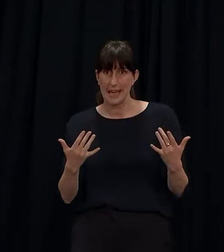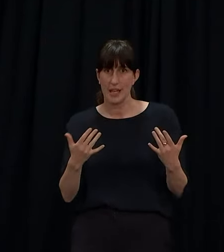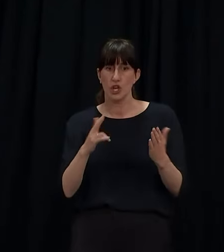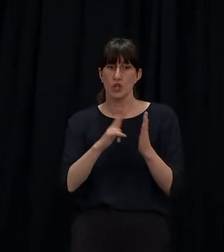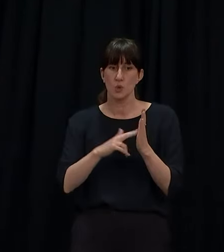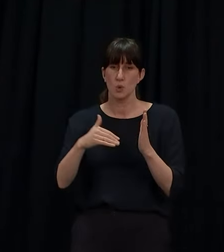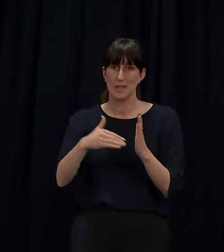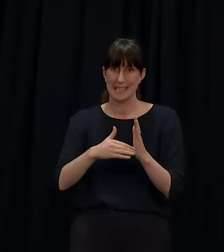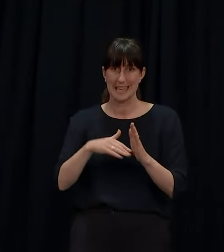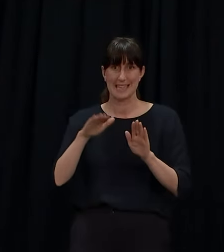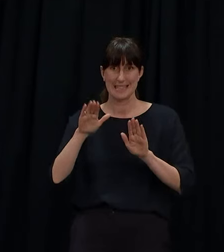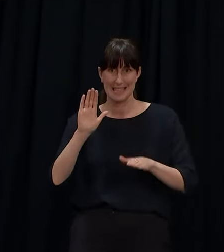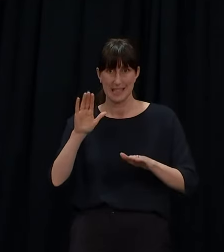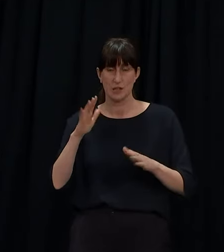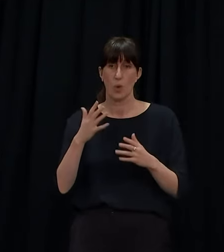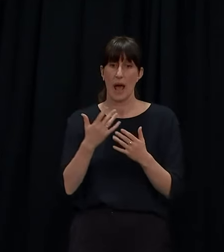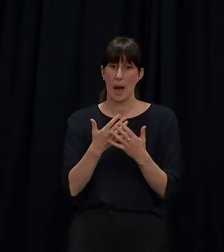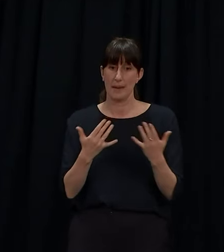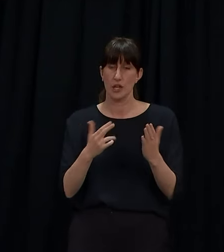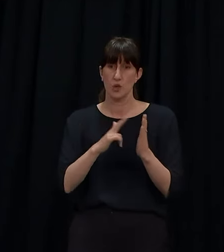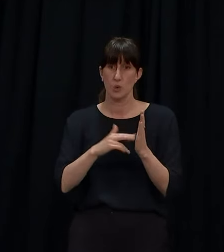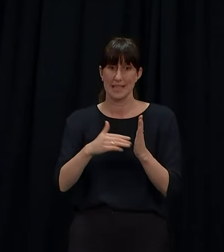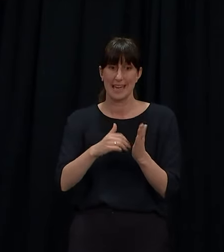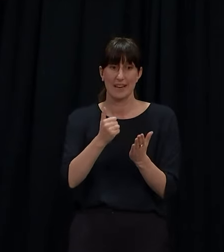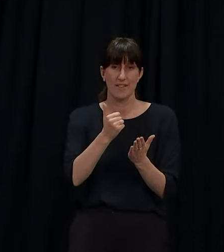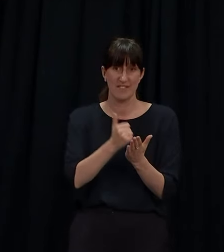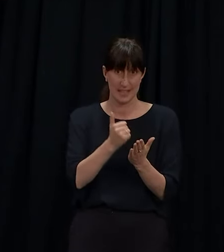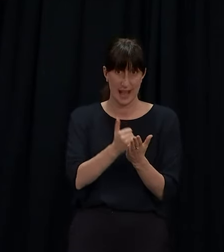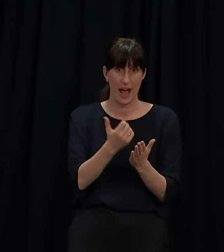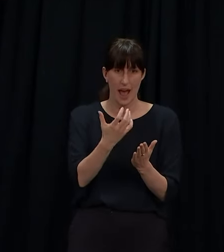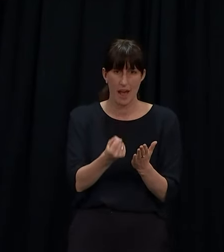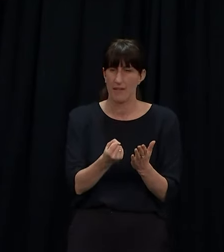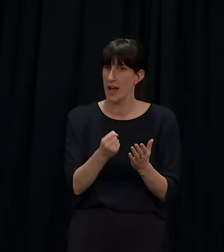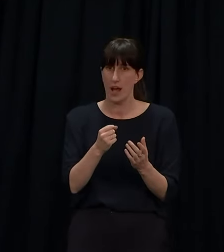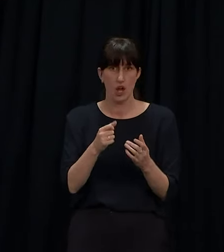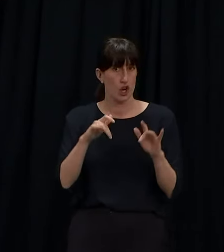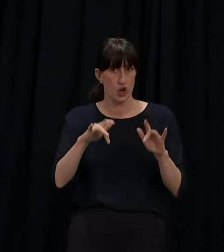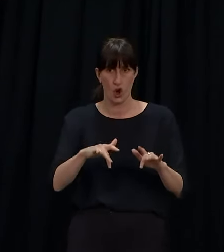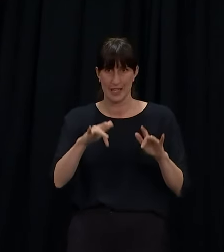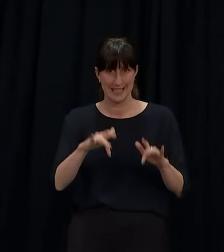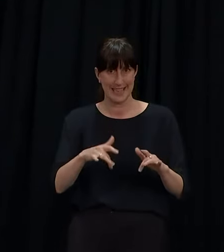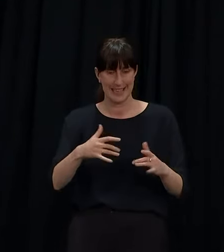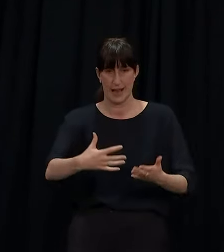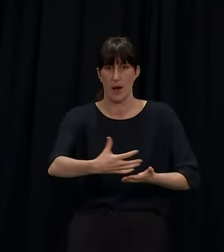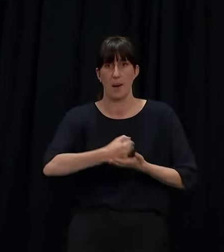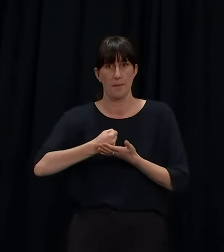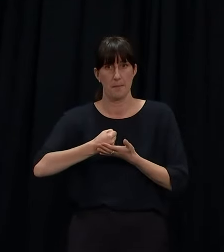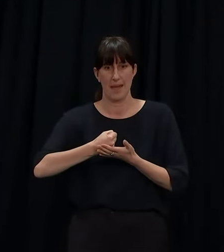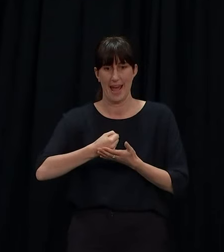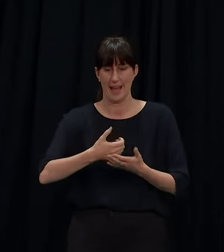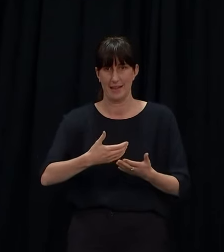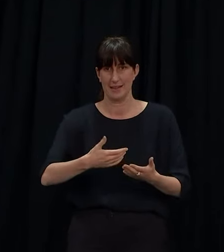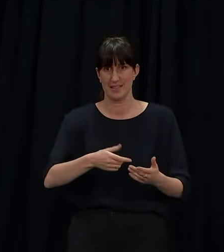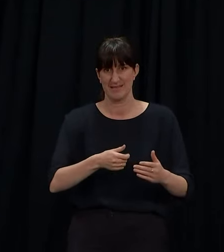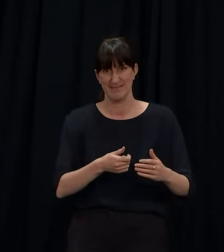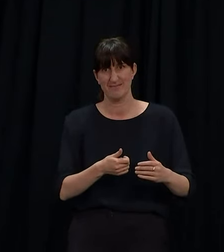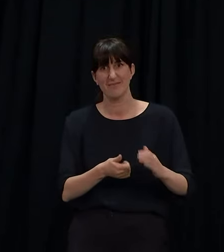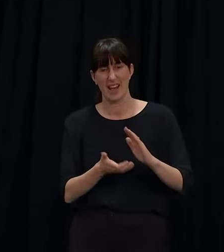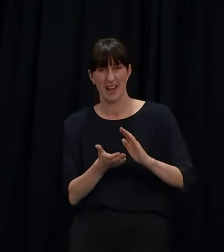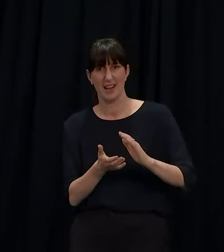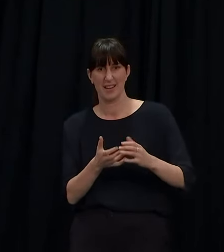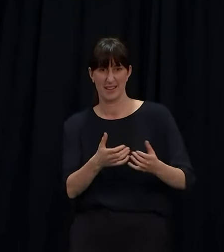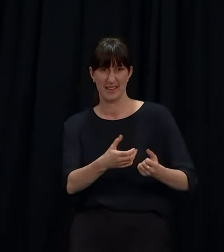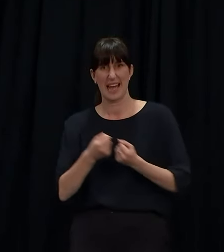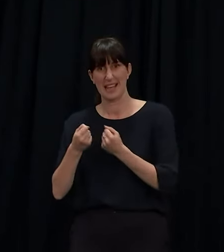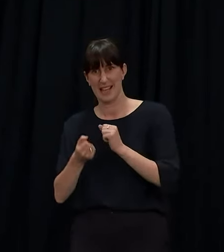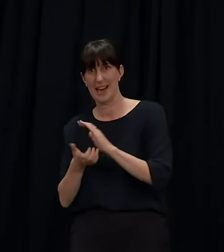or visa holders may not have been able to be evacuated in those evacuations we've undertaken so far. And that